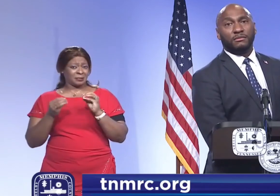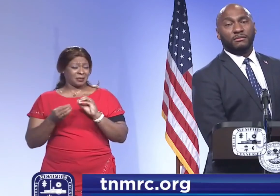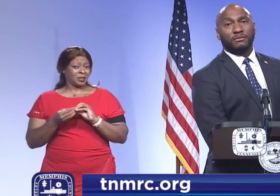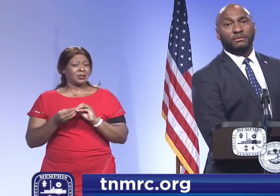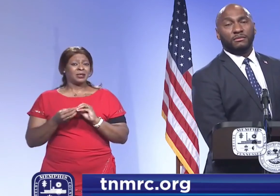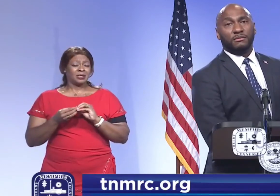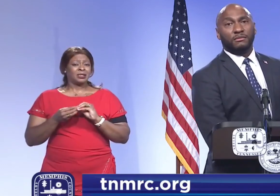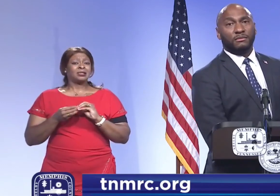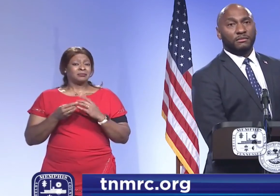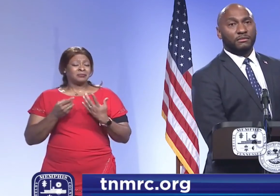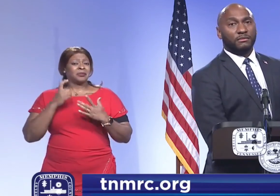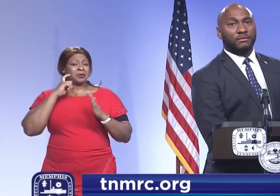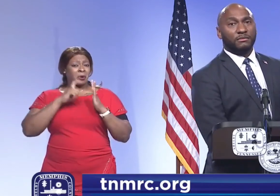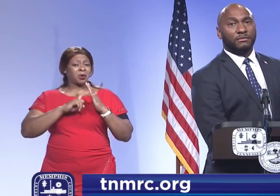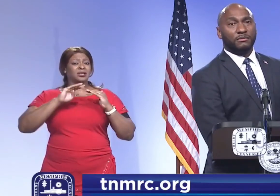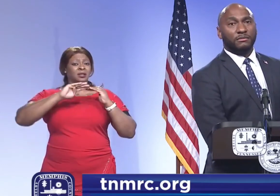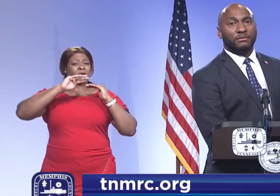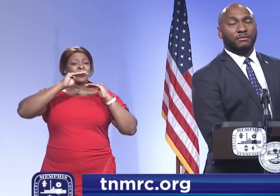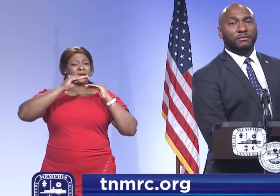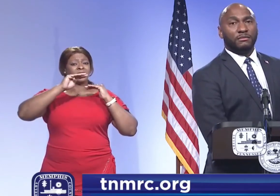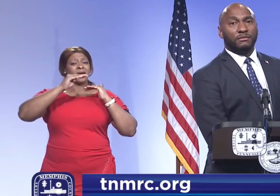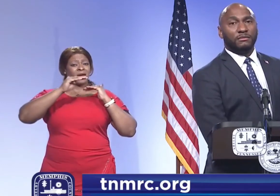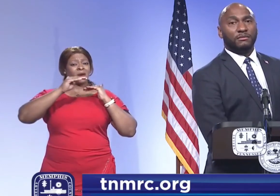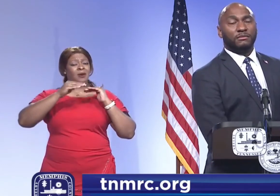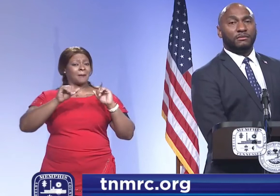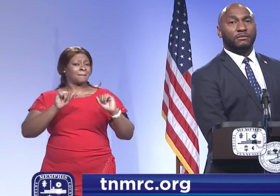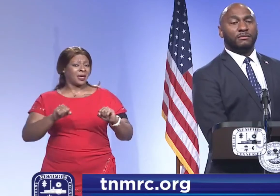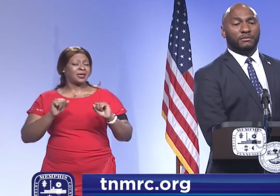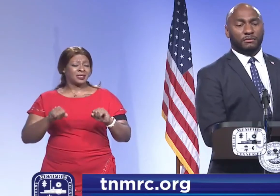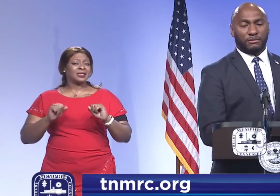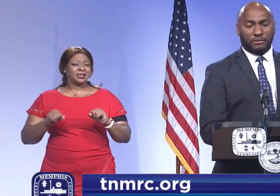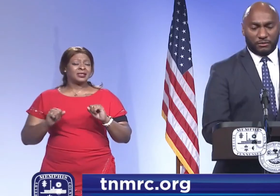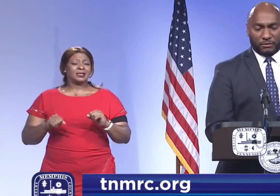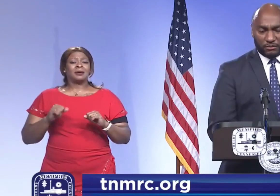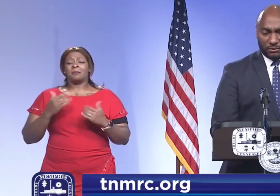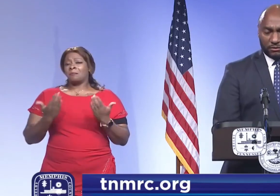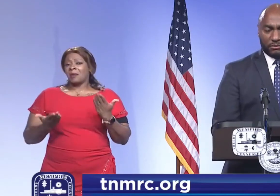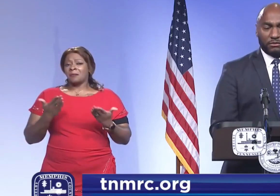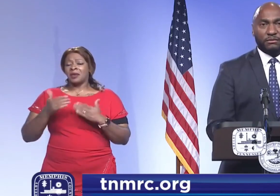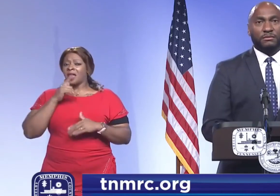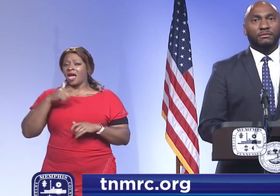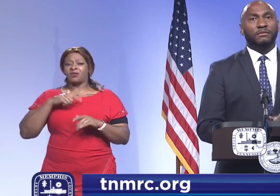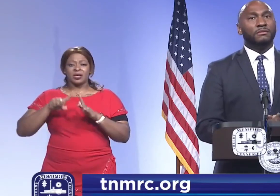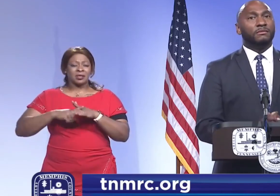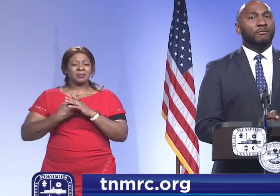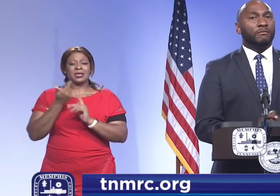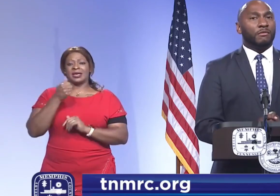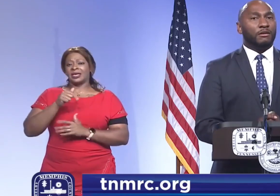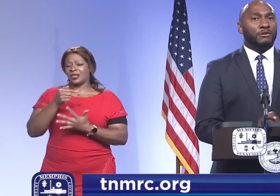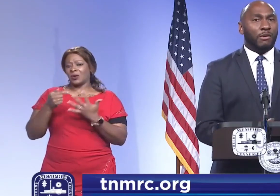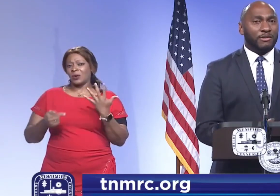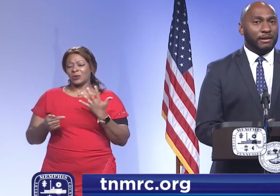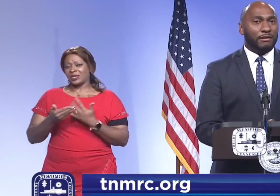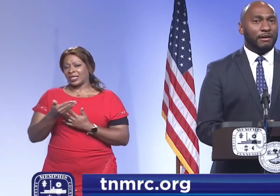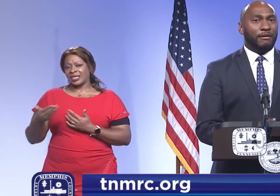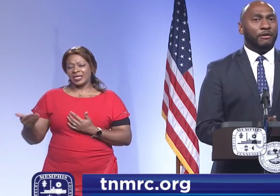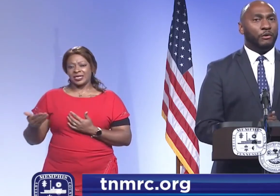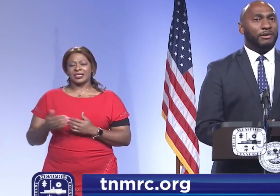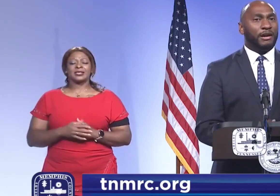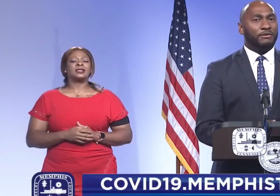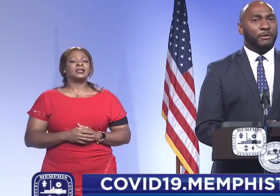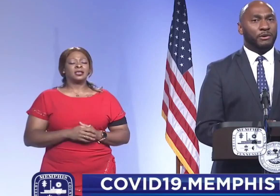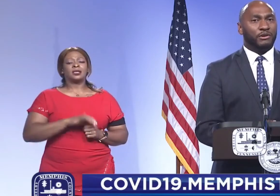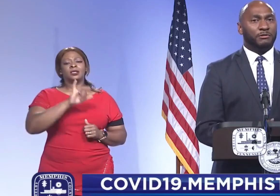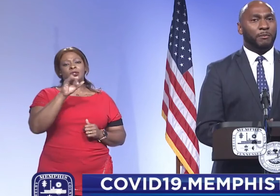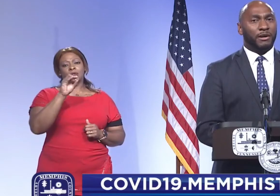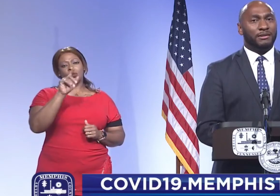trending somewhat in the positive direction, potentially offsetting the need to even implement any of that? So I think the Joint